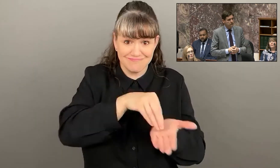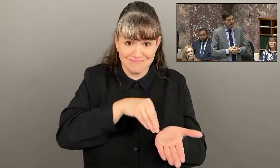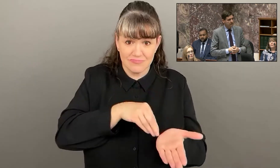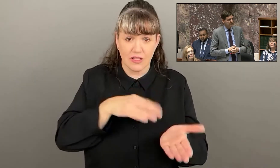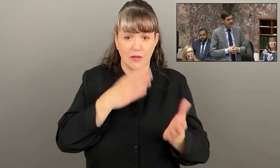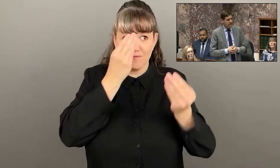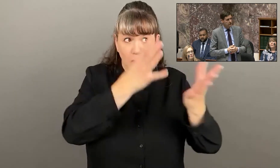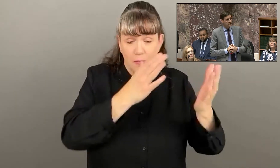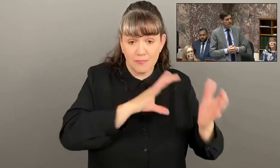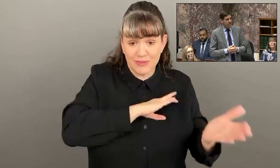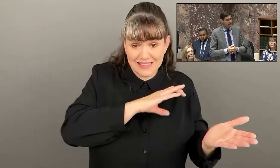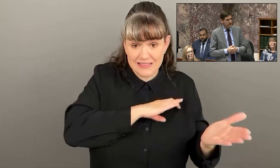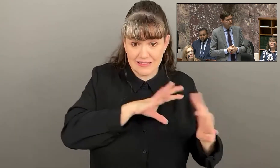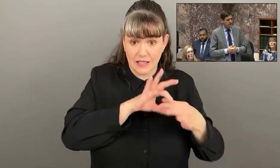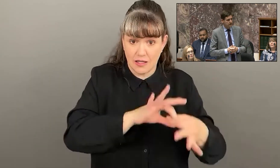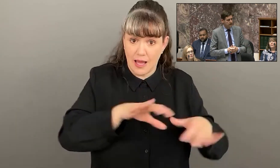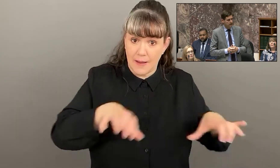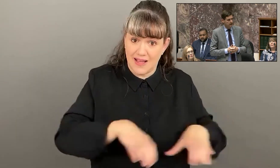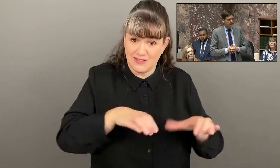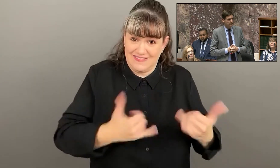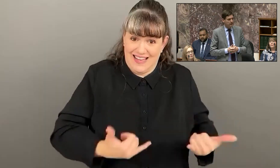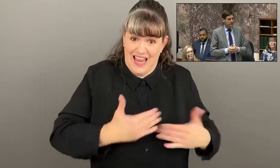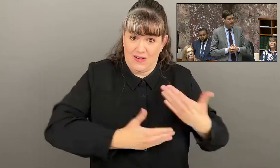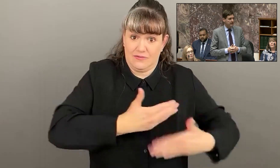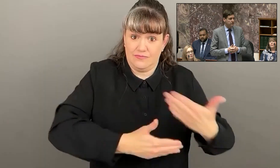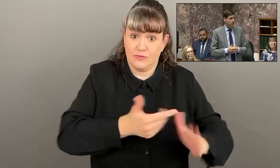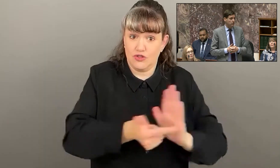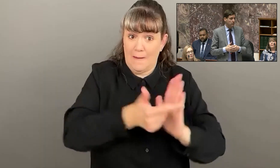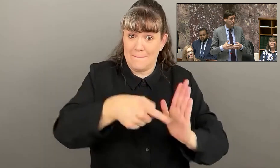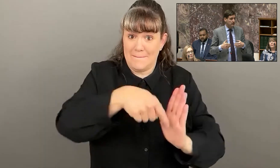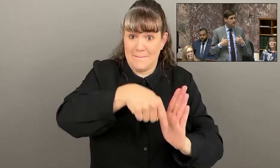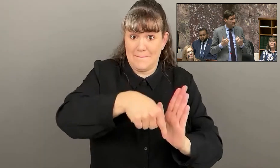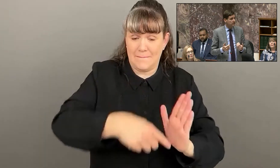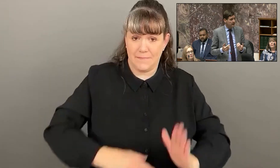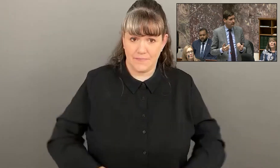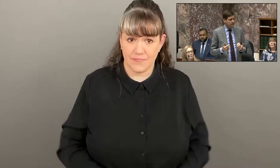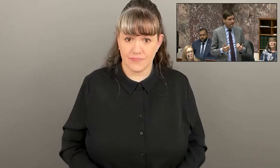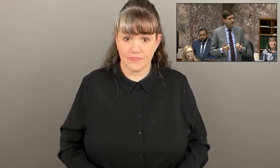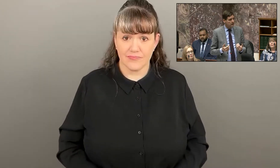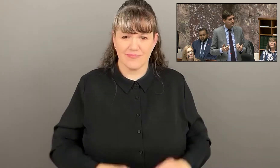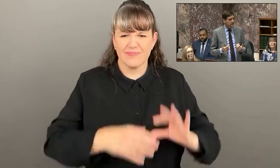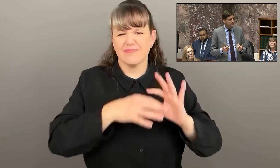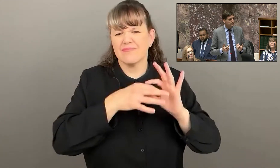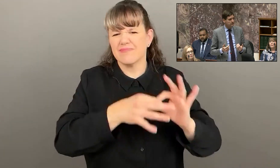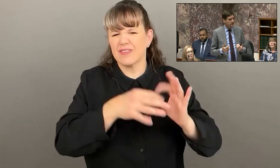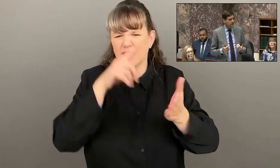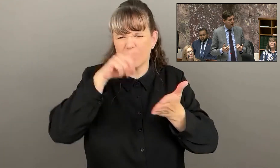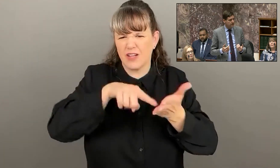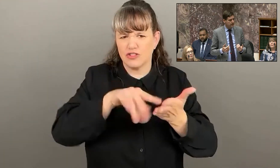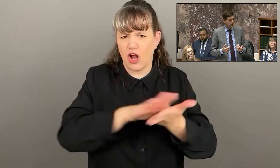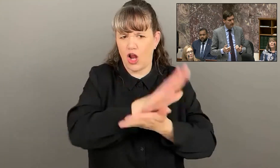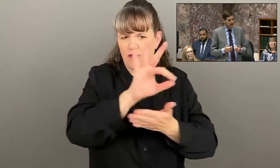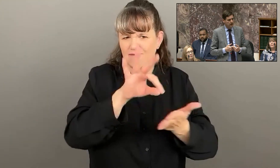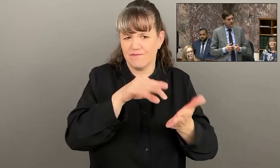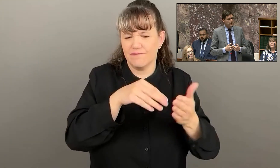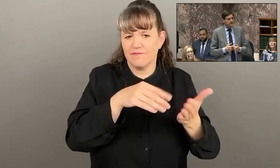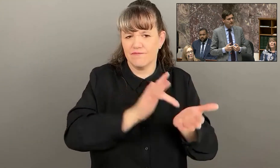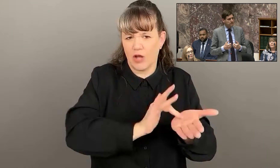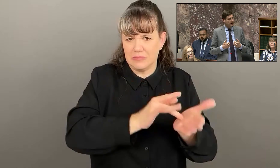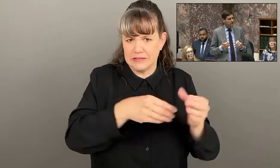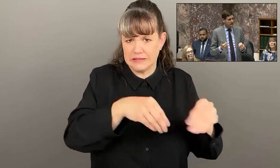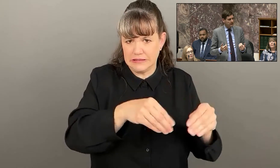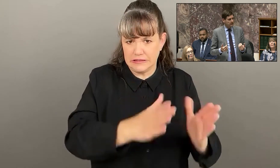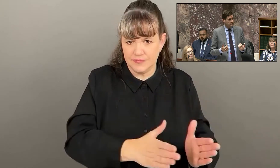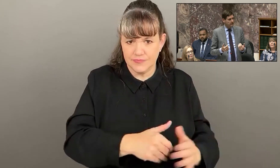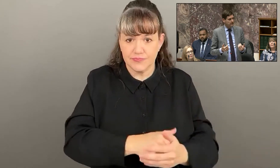an administrative investigation in the College of Pharmacists. And so it's my understanding, I haven't talked to the director yet, but